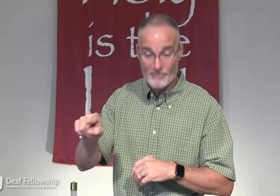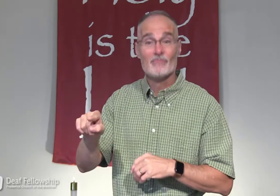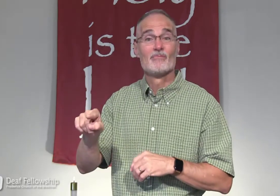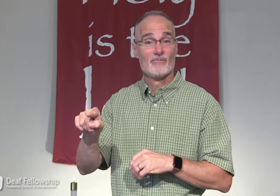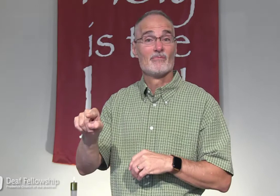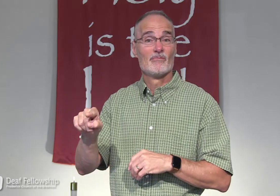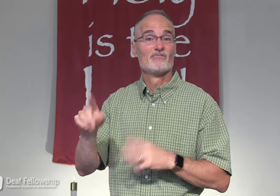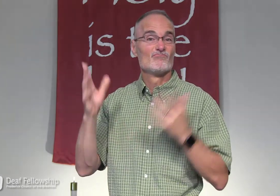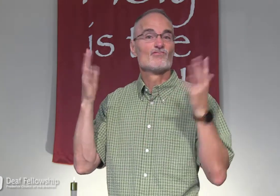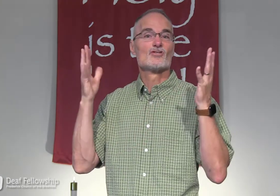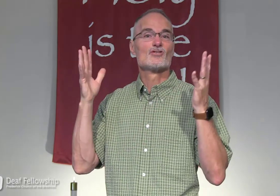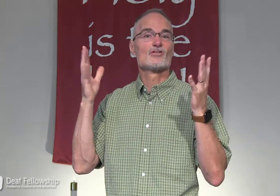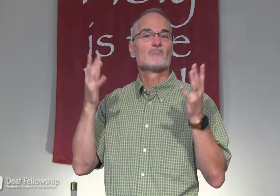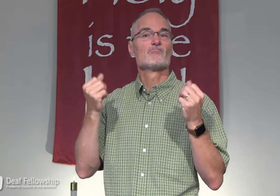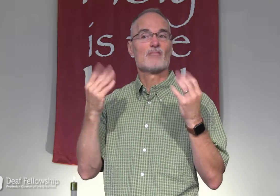what he had taught them,